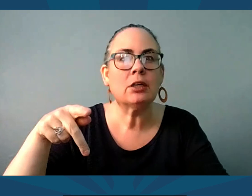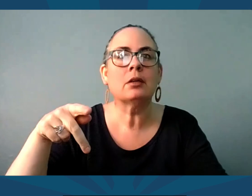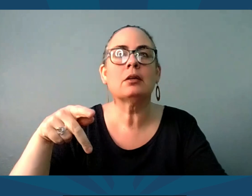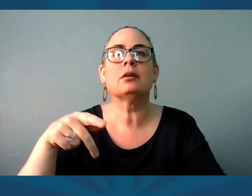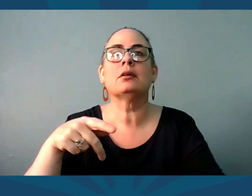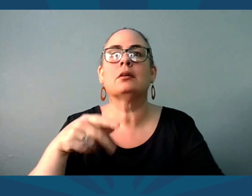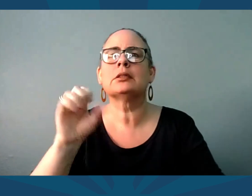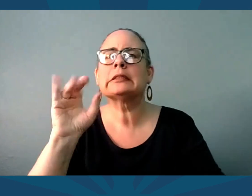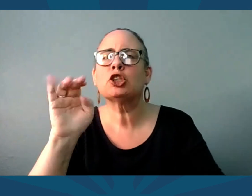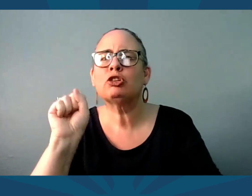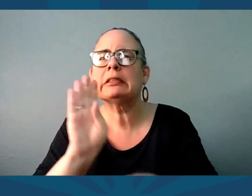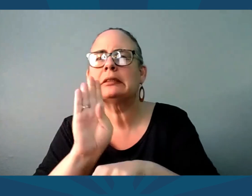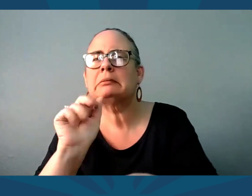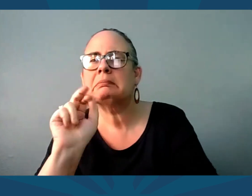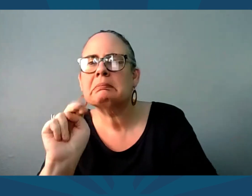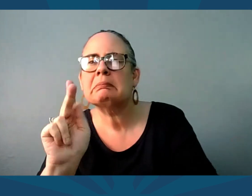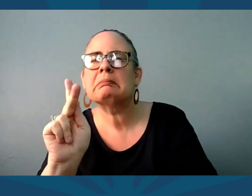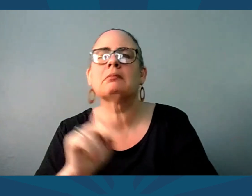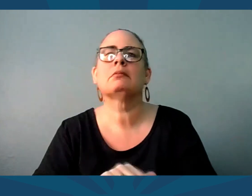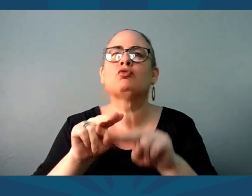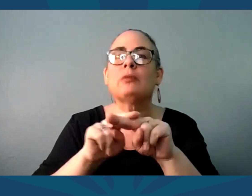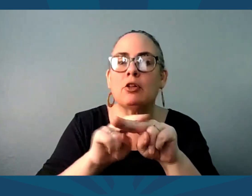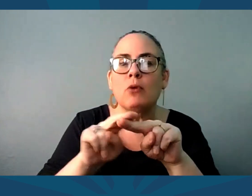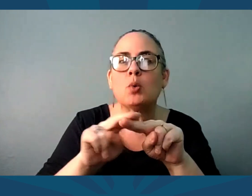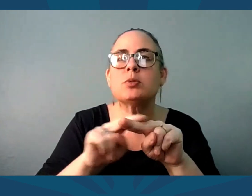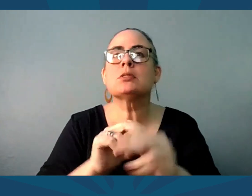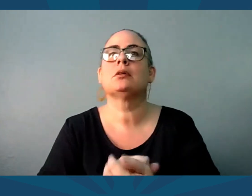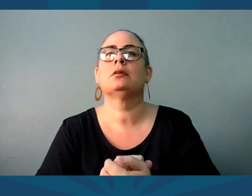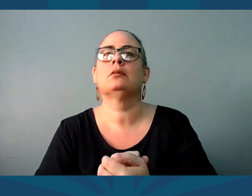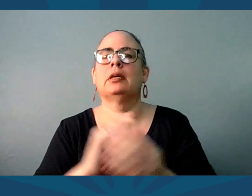securities, railroads, and pipelines.